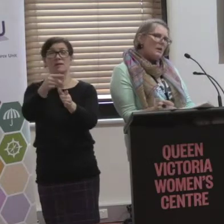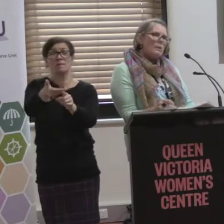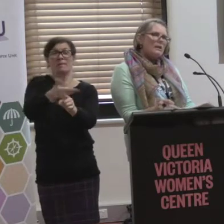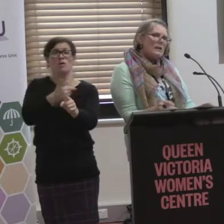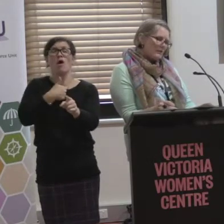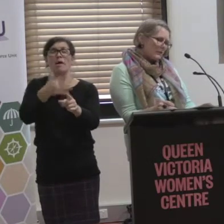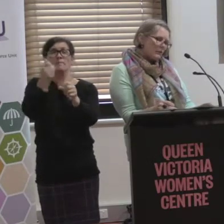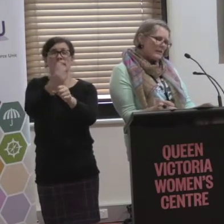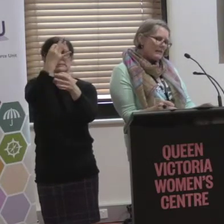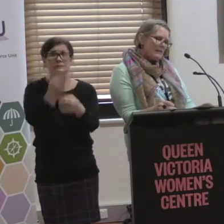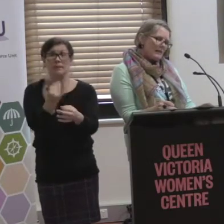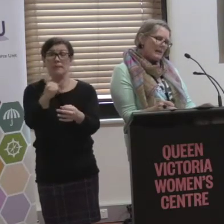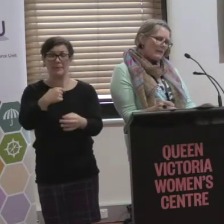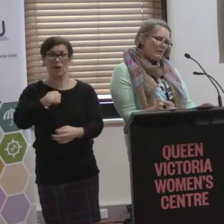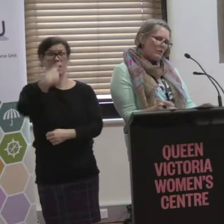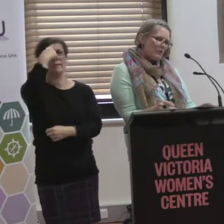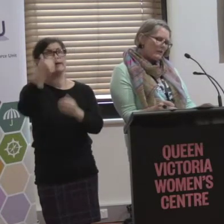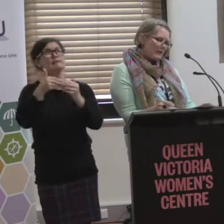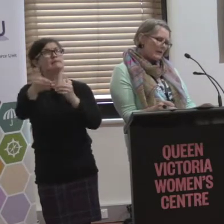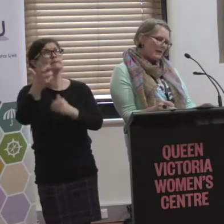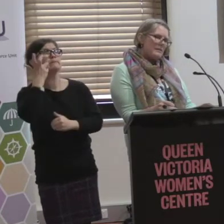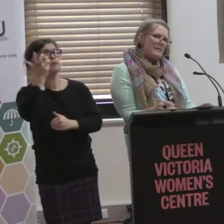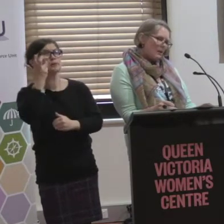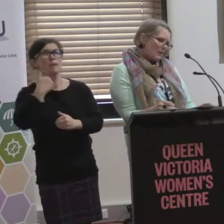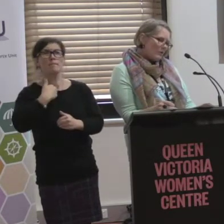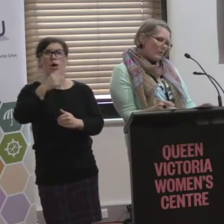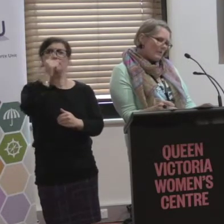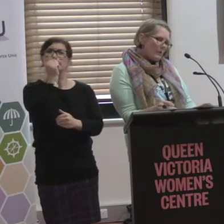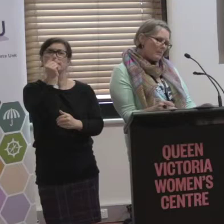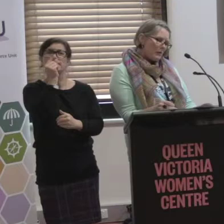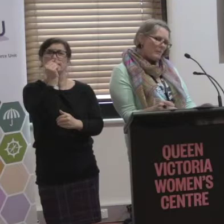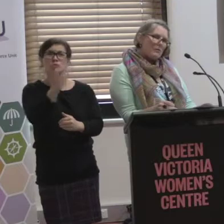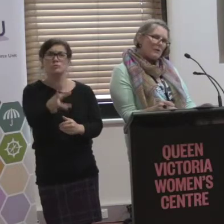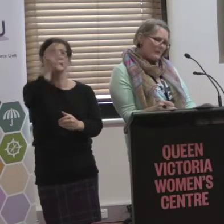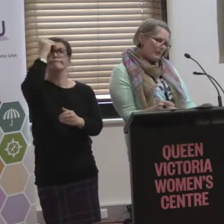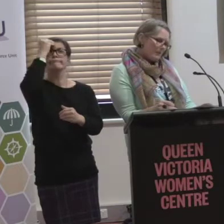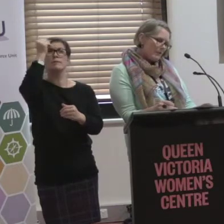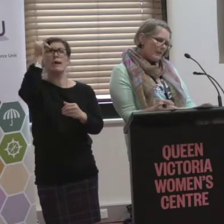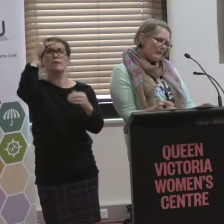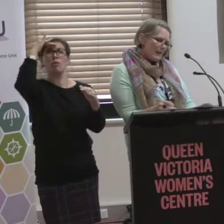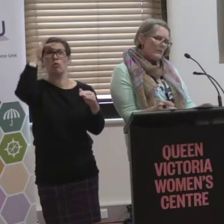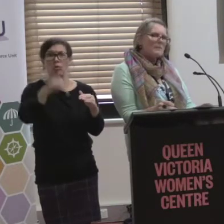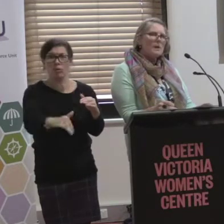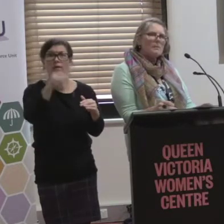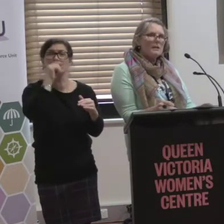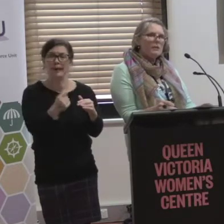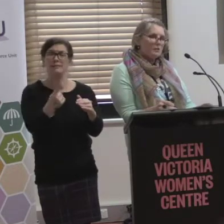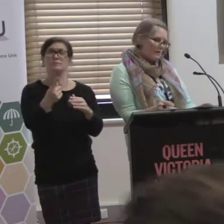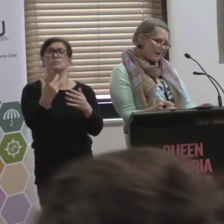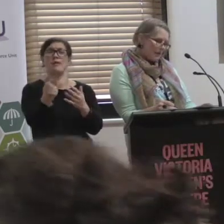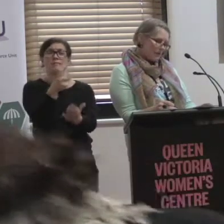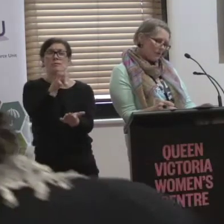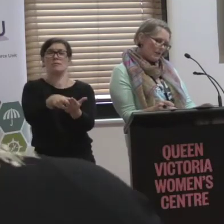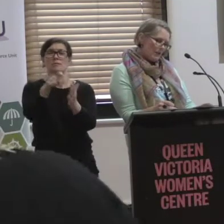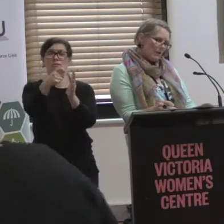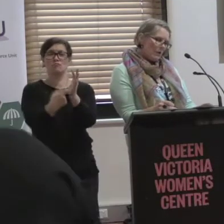arrangement, where an individual is anticipating future loss of capacity through the appointment of a proxy. For example, this might be an enduring